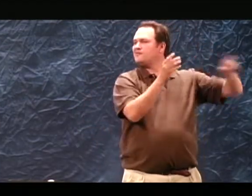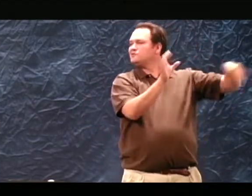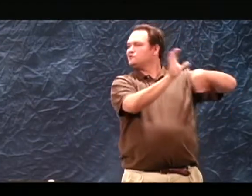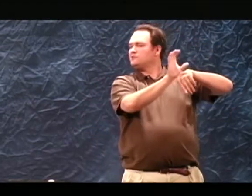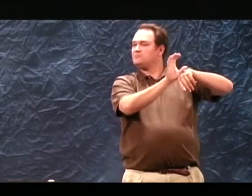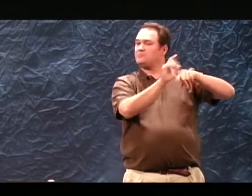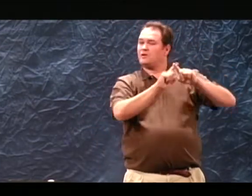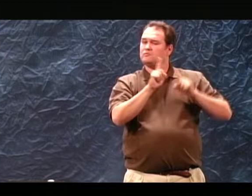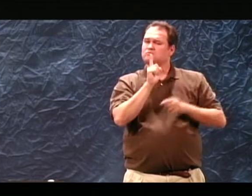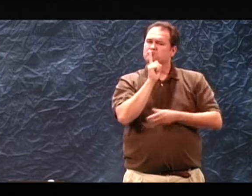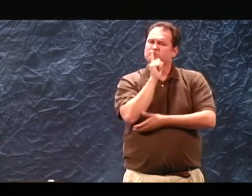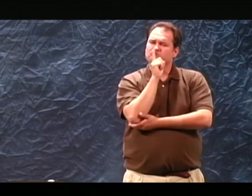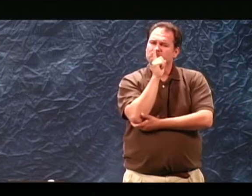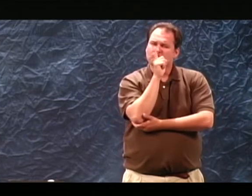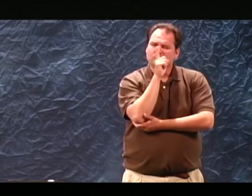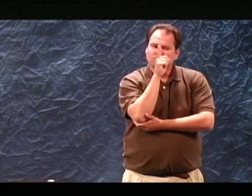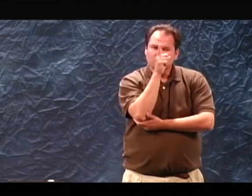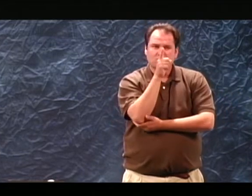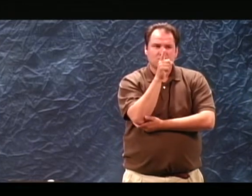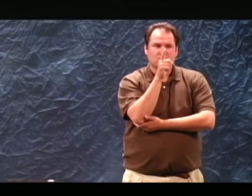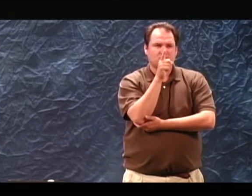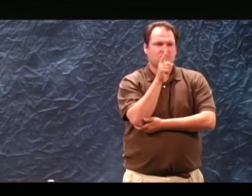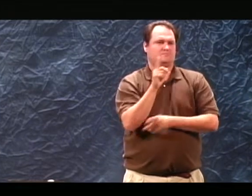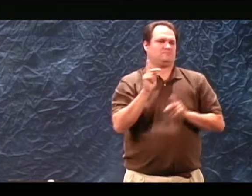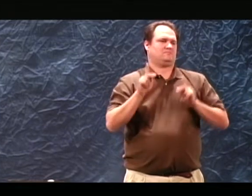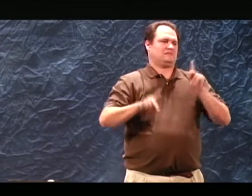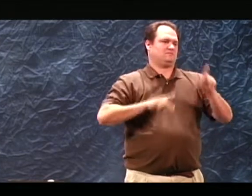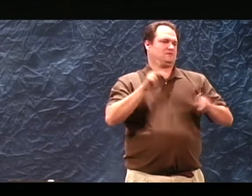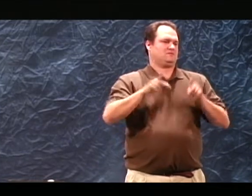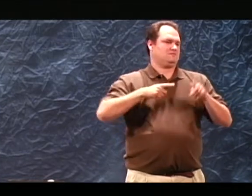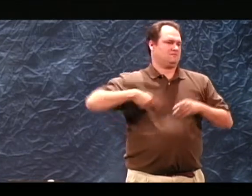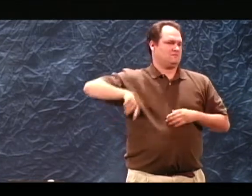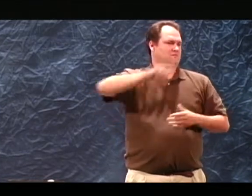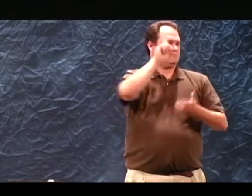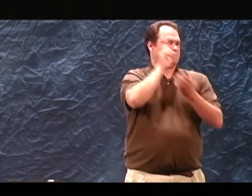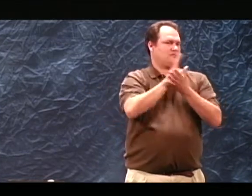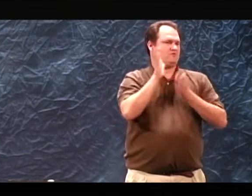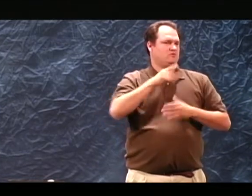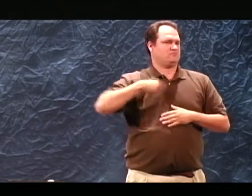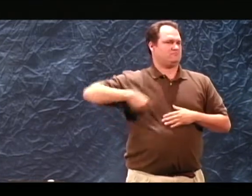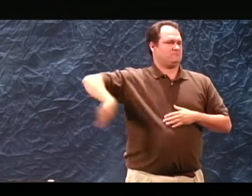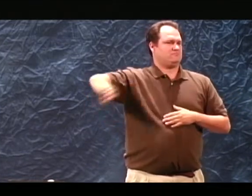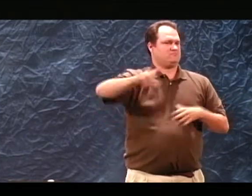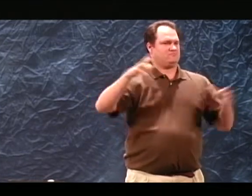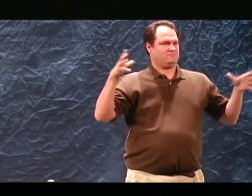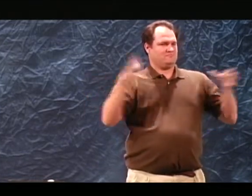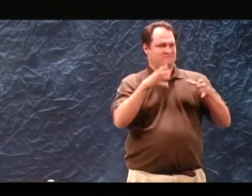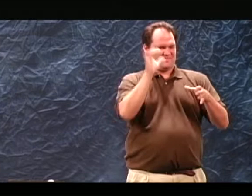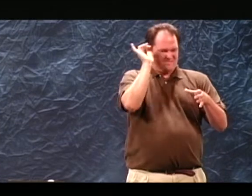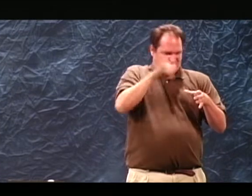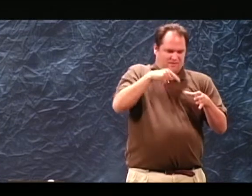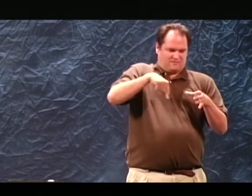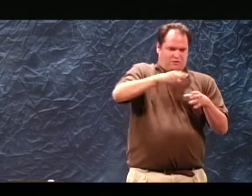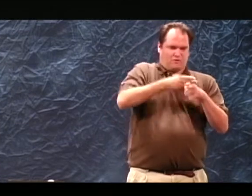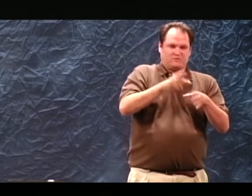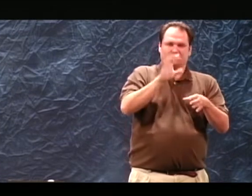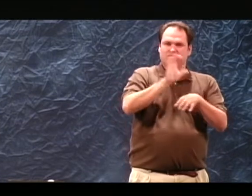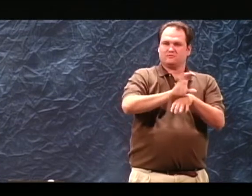yes we often refer to these buildings like the one we're in as the church but the way the new testament